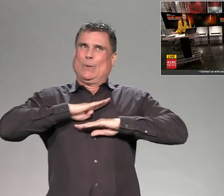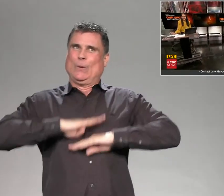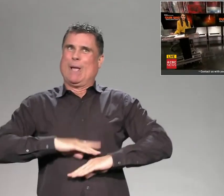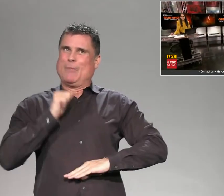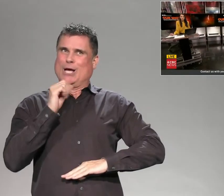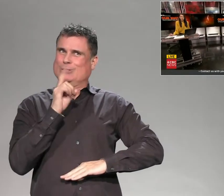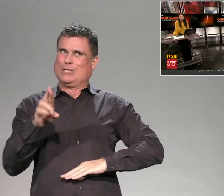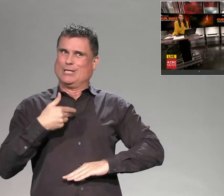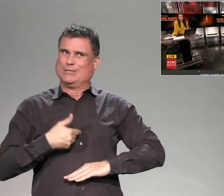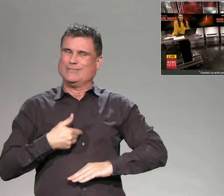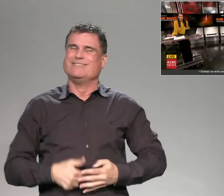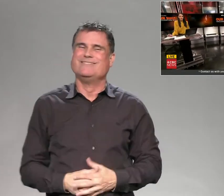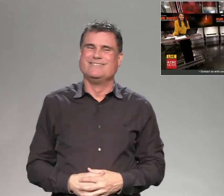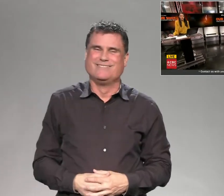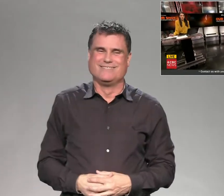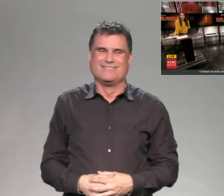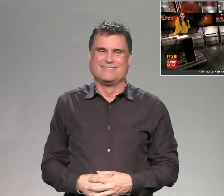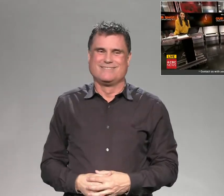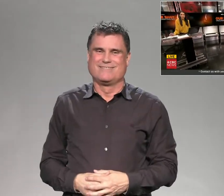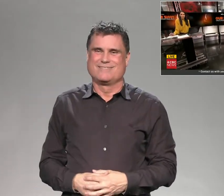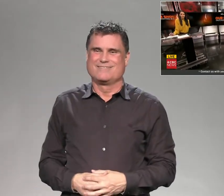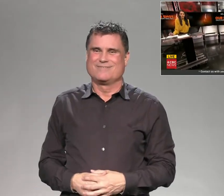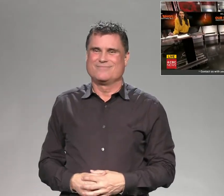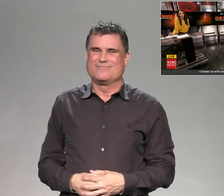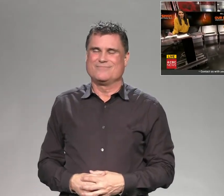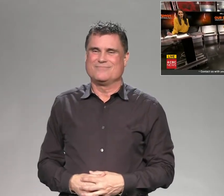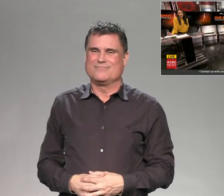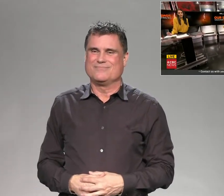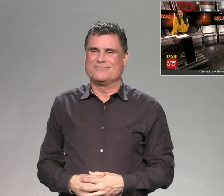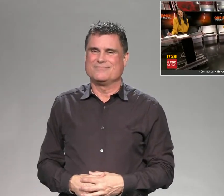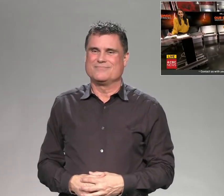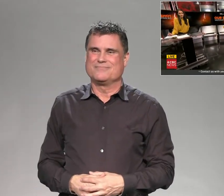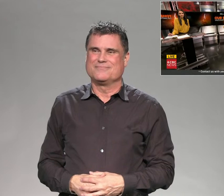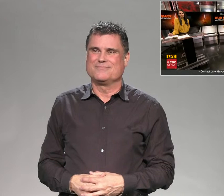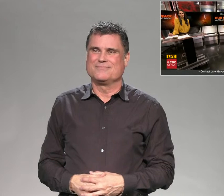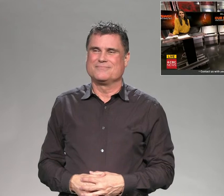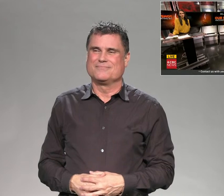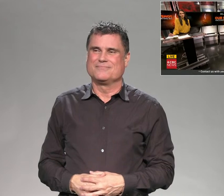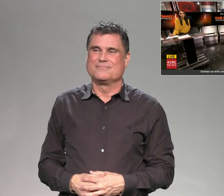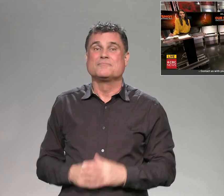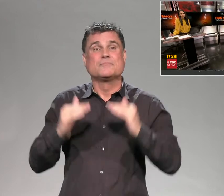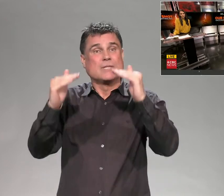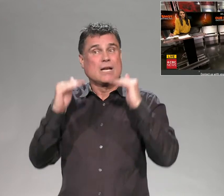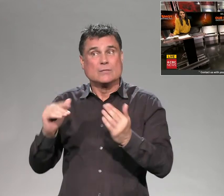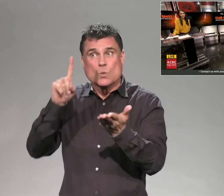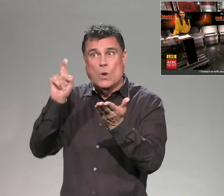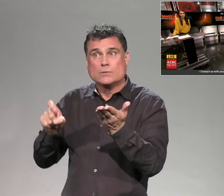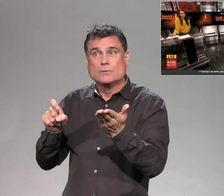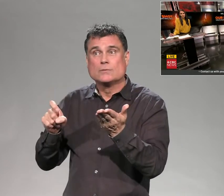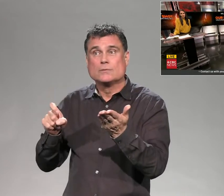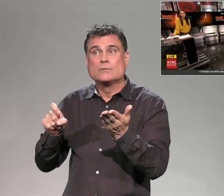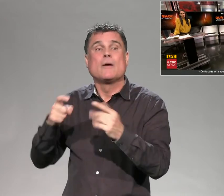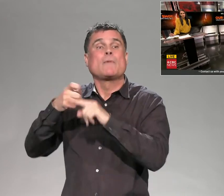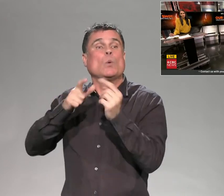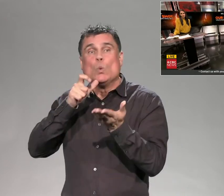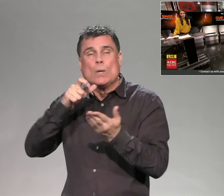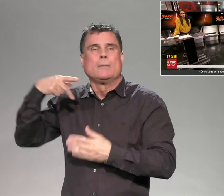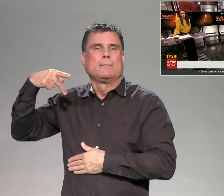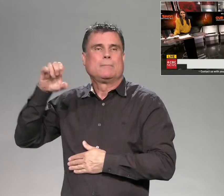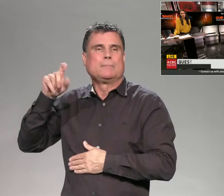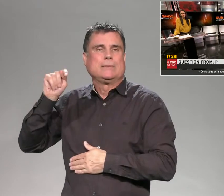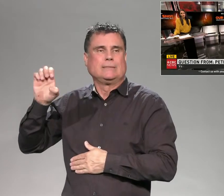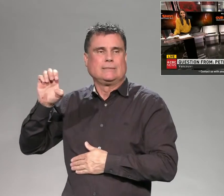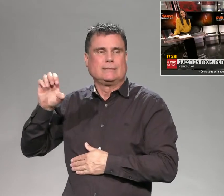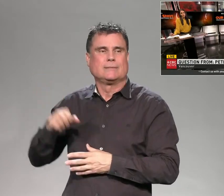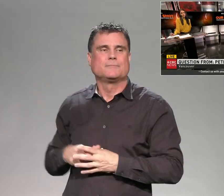Pete in Vancouver, and his question is directed toward Dr. Bonnie Henry. Pete? Hi. A study in Nature